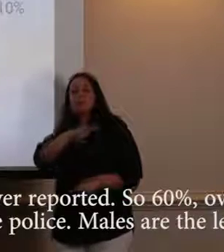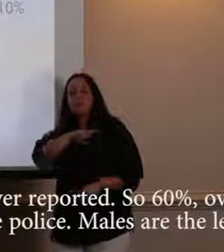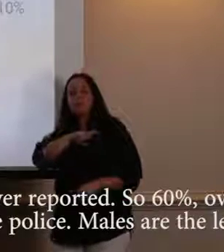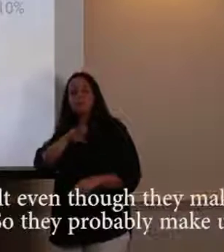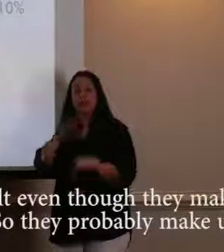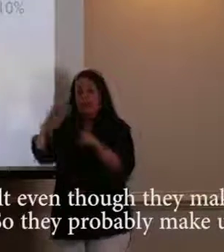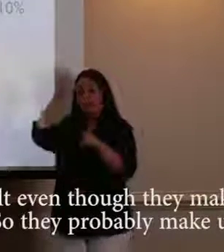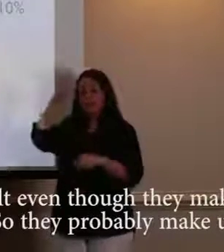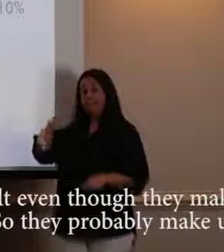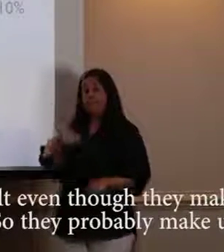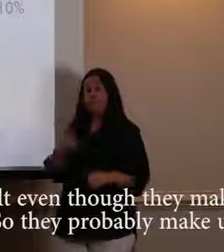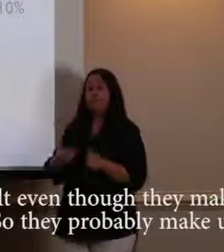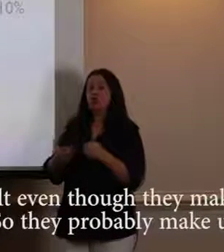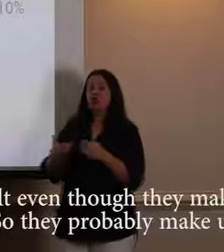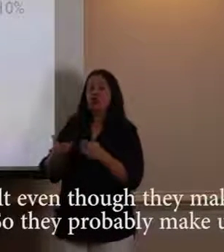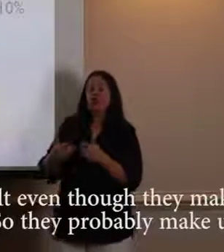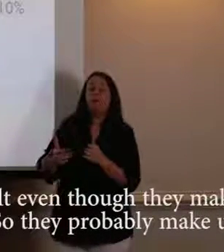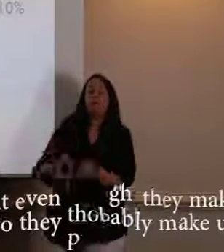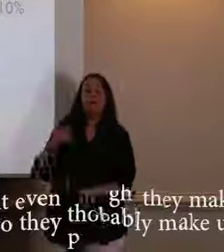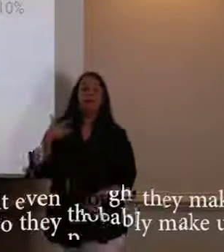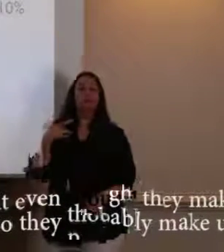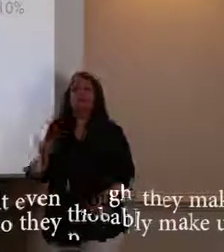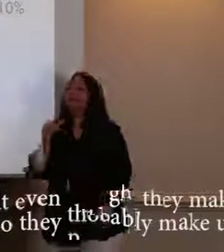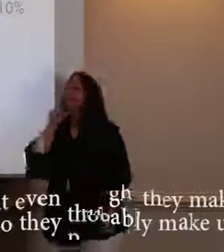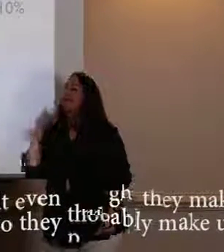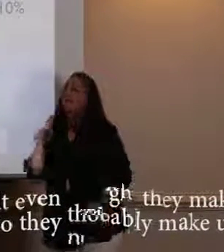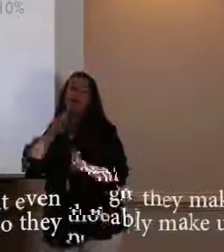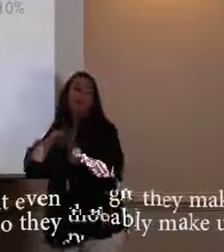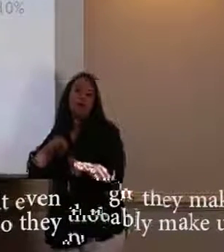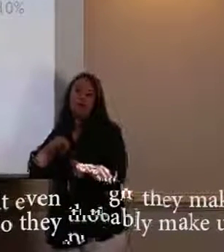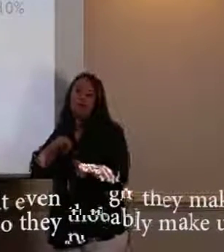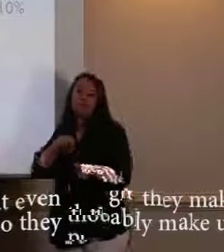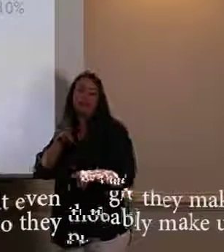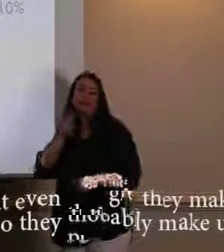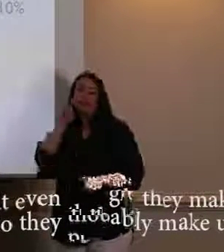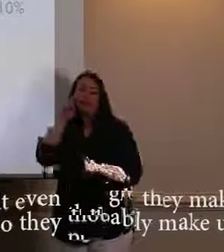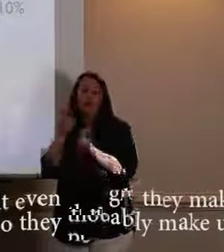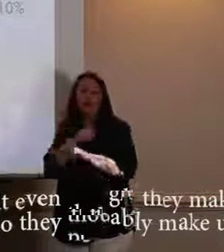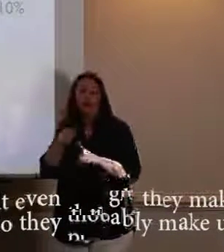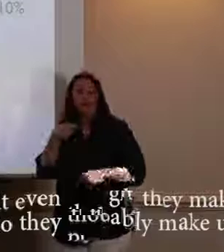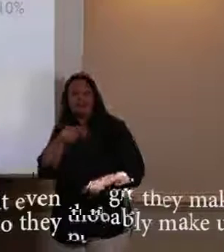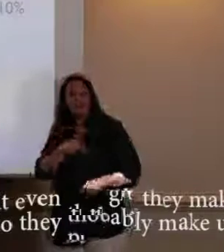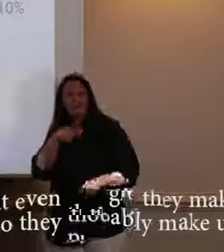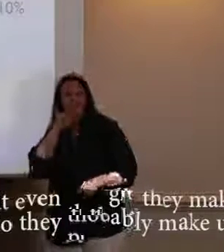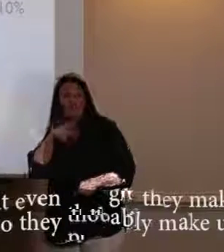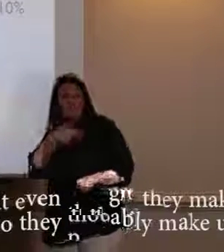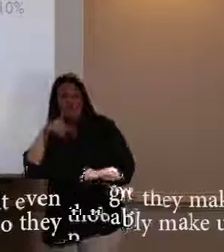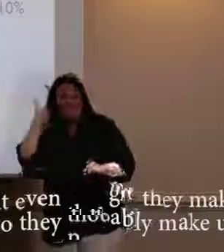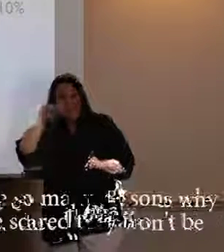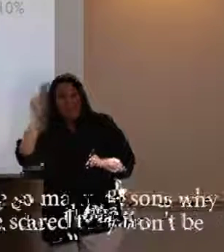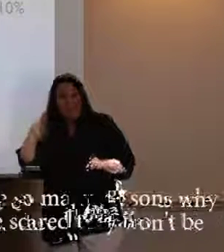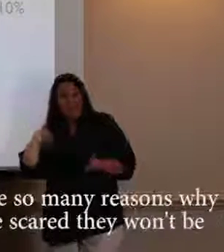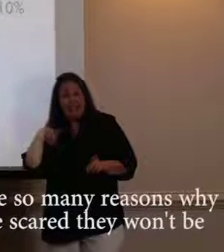the least likely to report a sexual assault, even though they make up 10% of all victims, right? So they probably make up more than